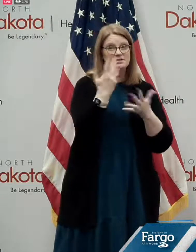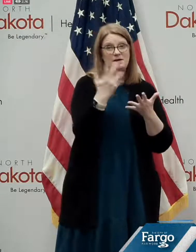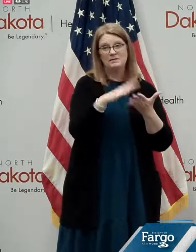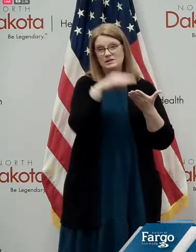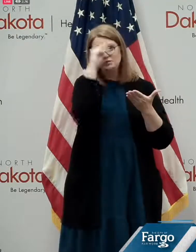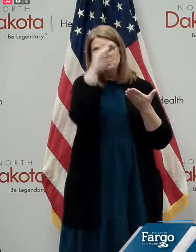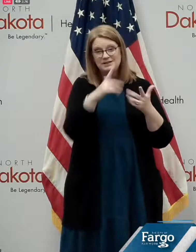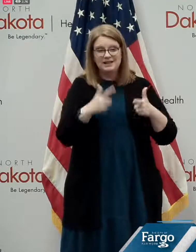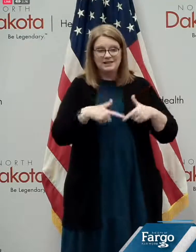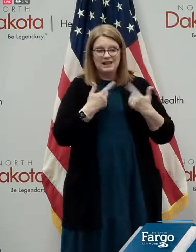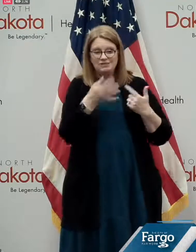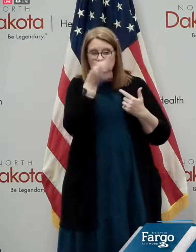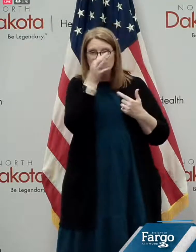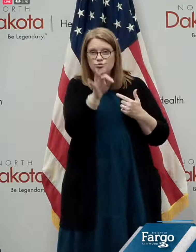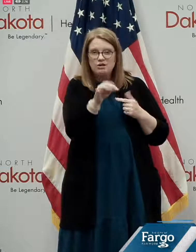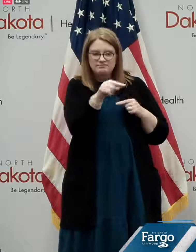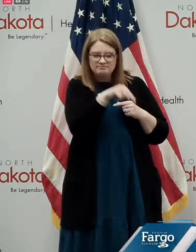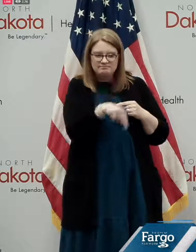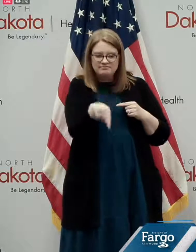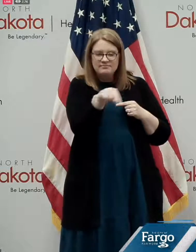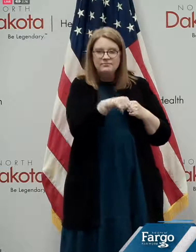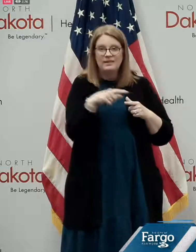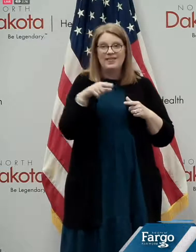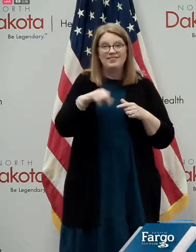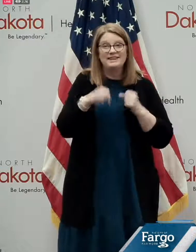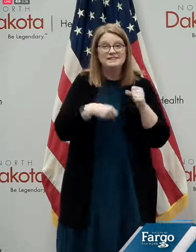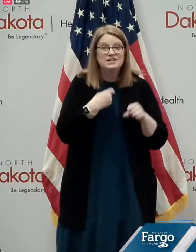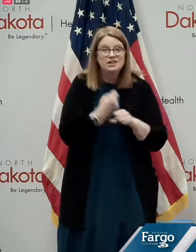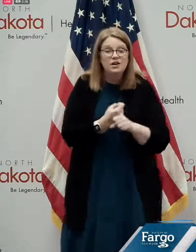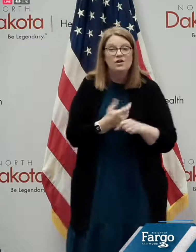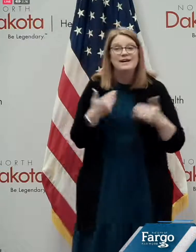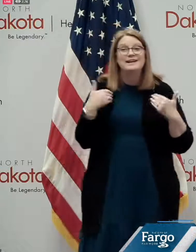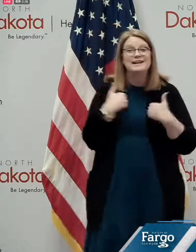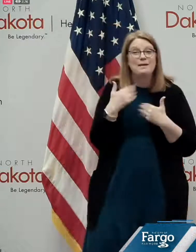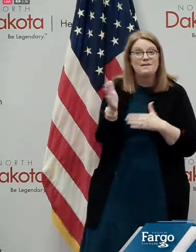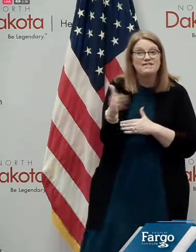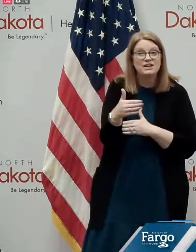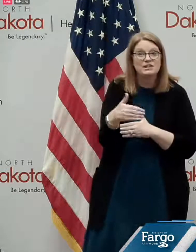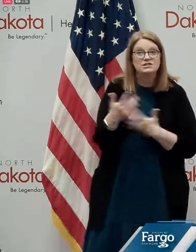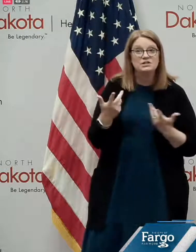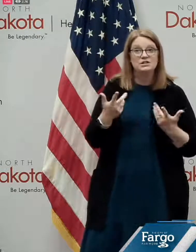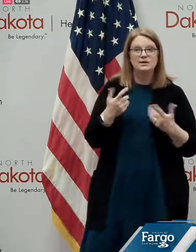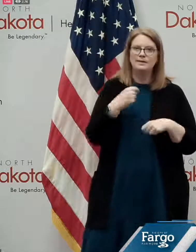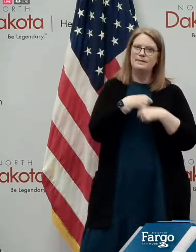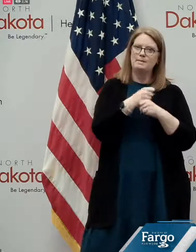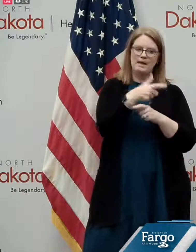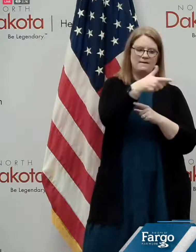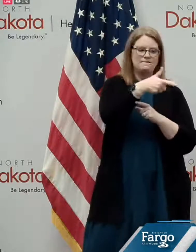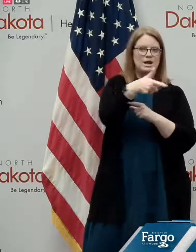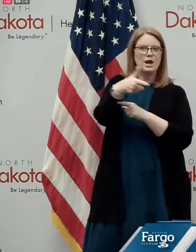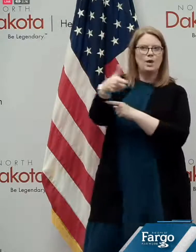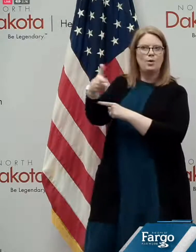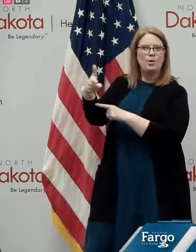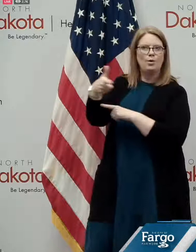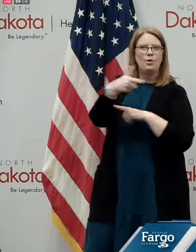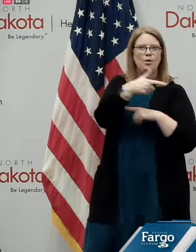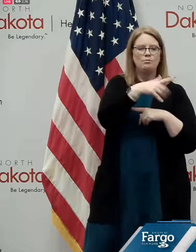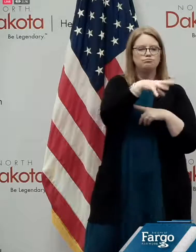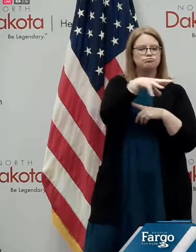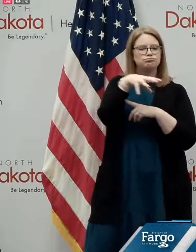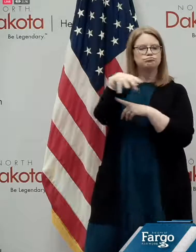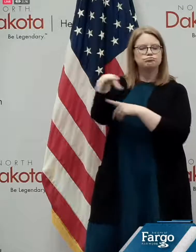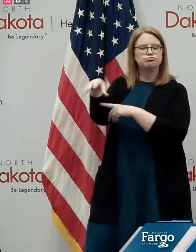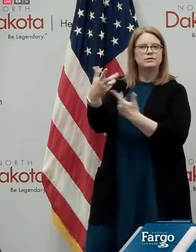within a short driving distance of our fish hatcheries. This year, the Game and Fish members produced a video for schools across the state to use in